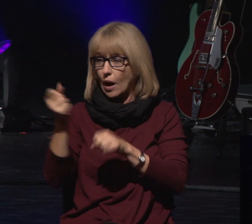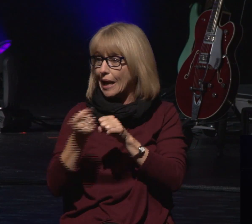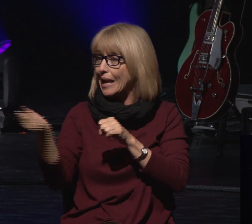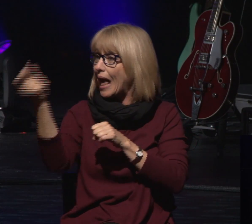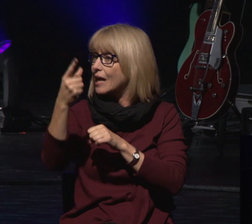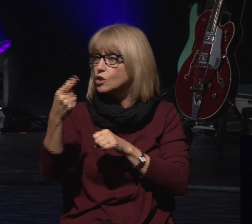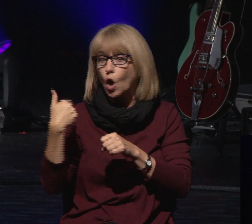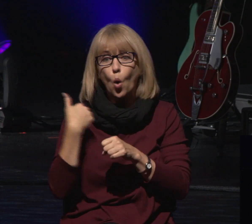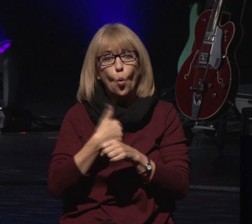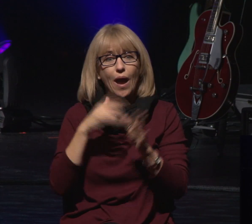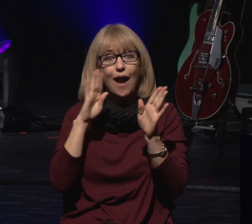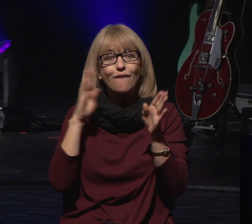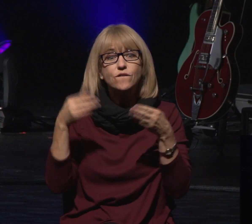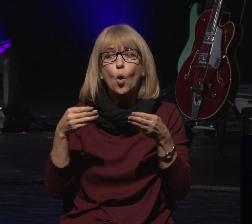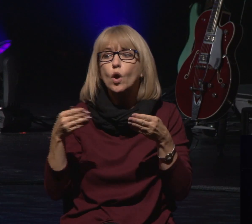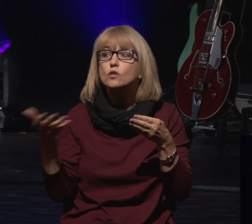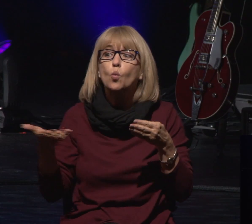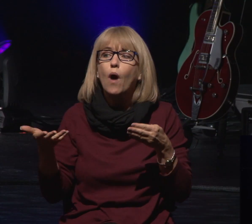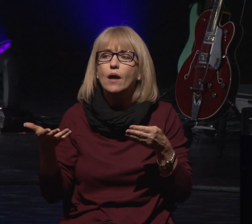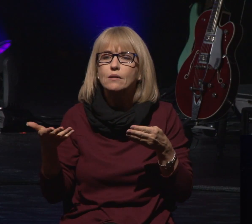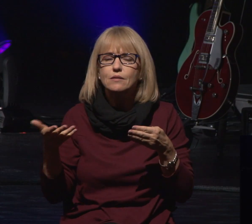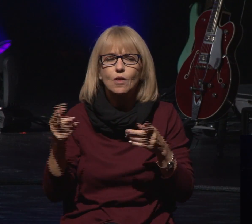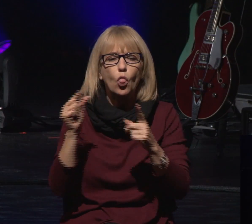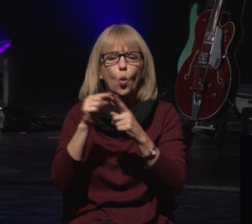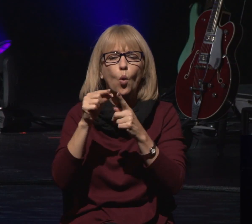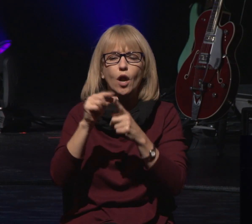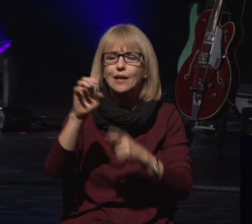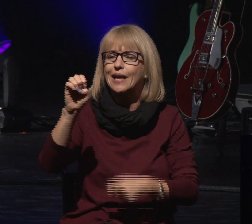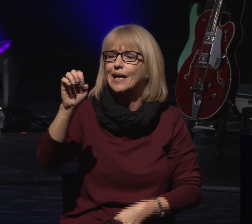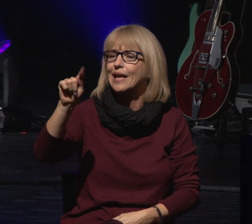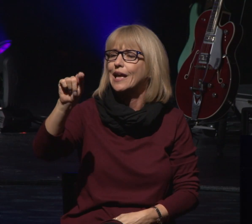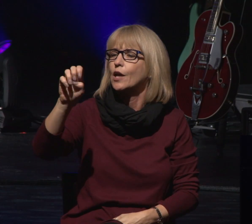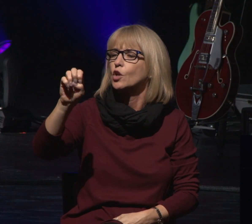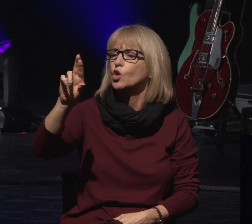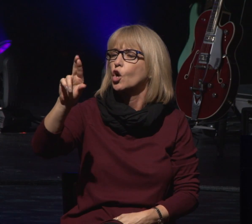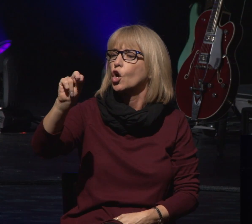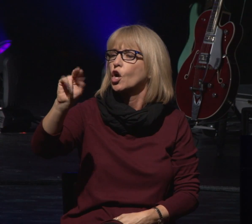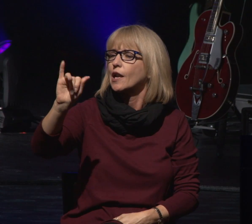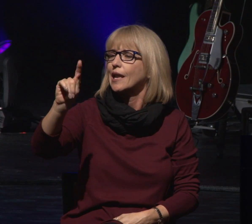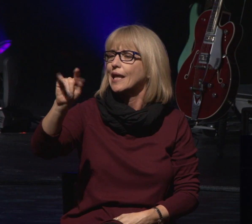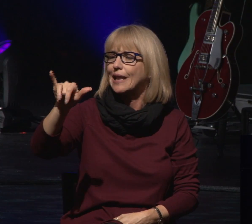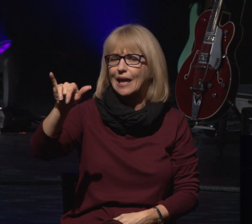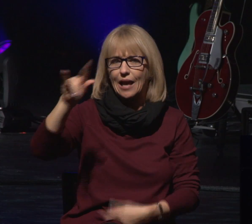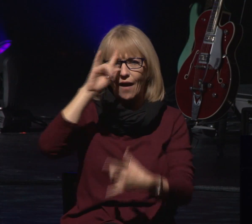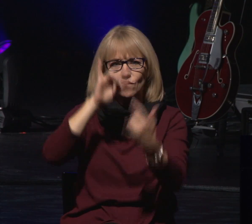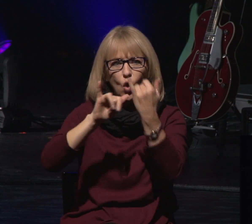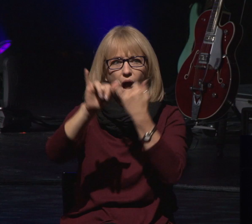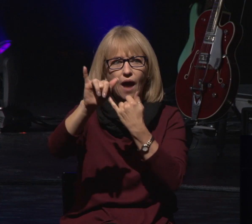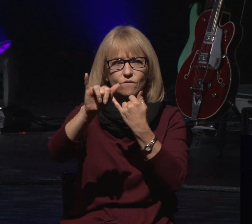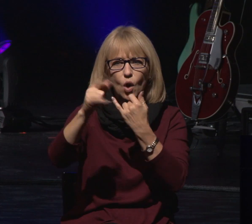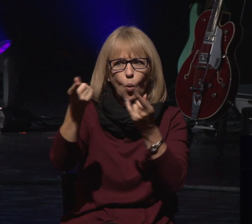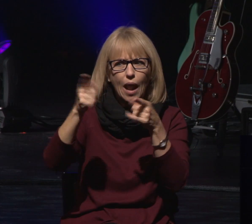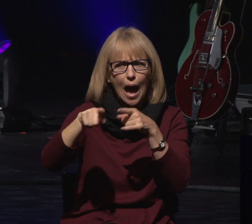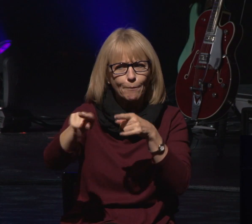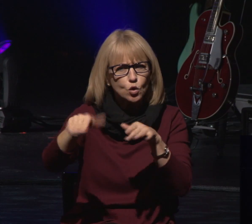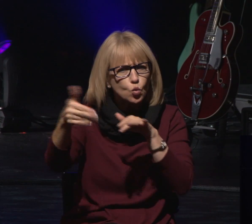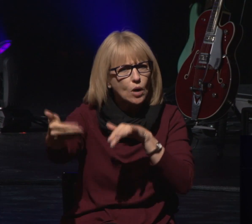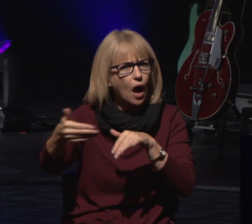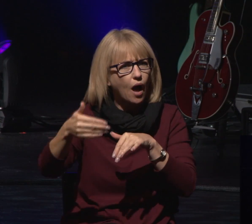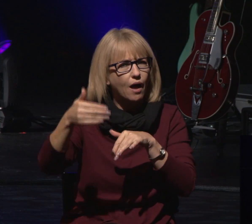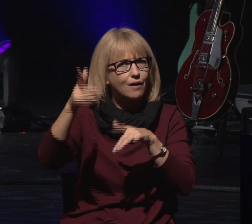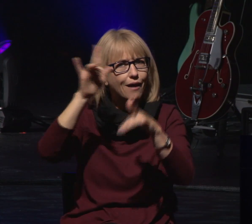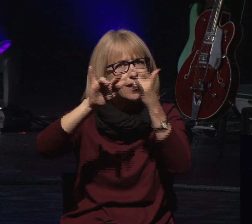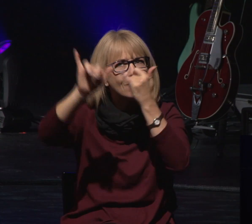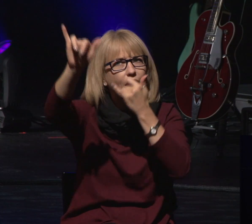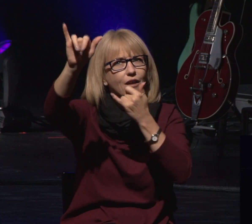focusing next year on eternity. And what does that mean? And what's going to happen to us when we die? What happens to us